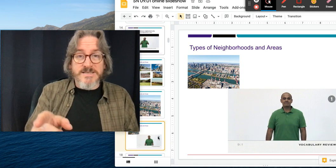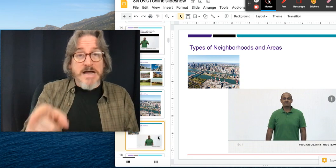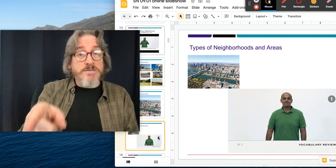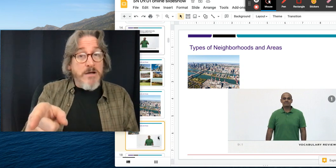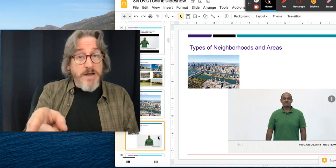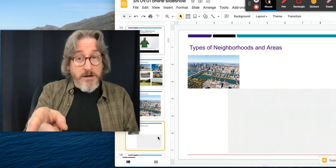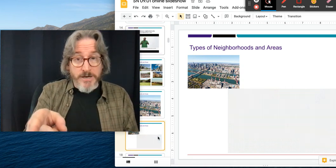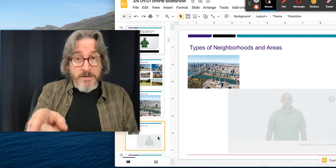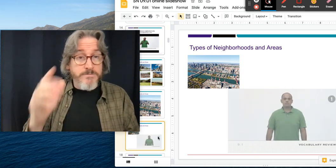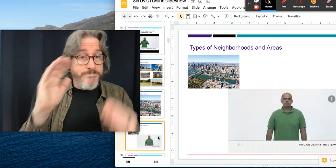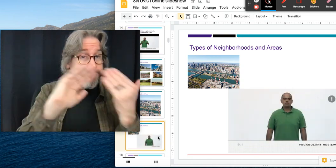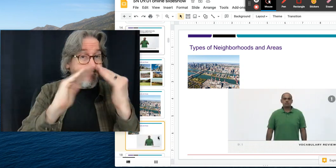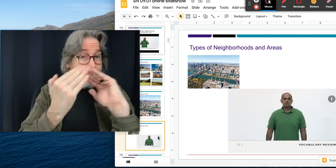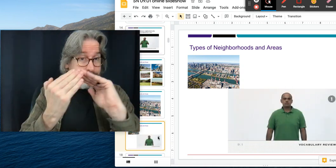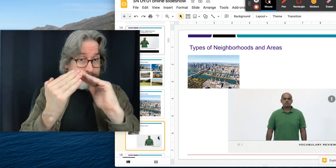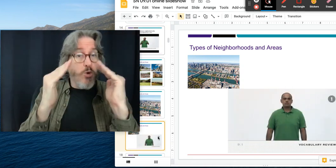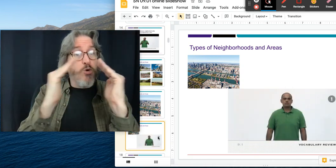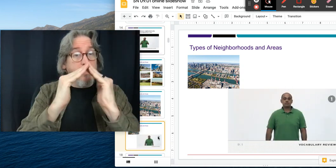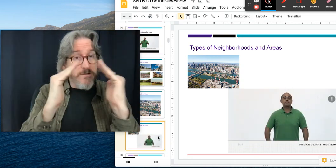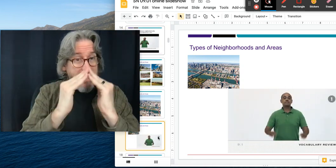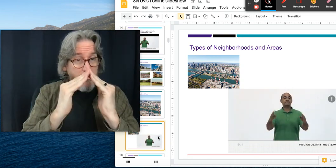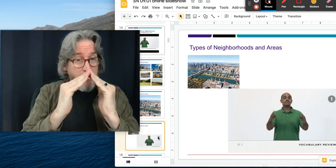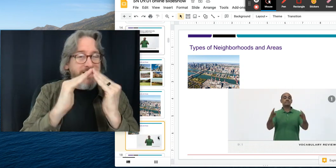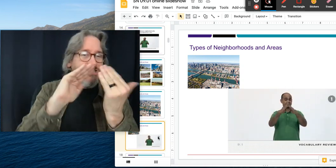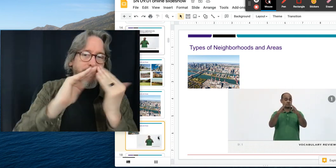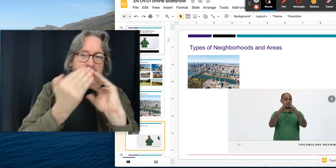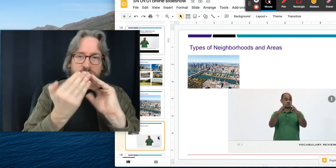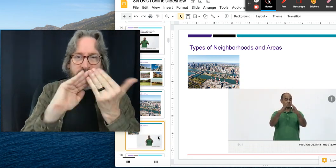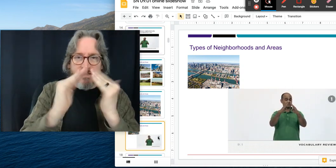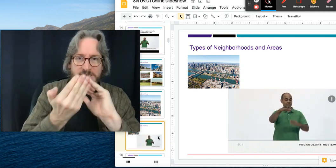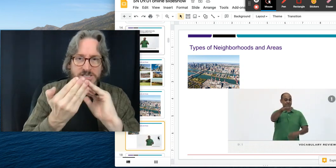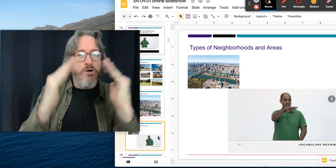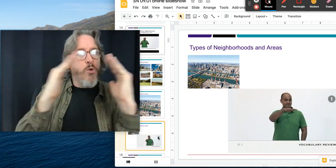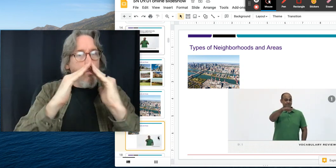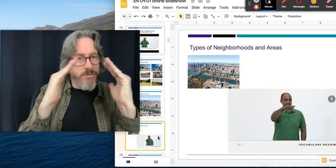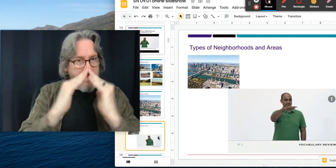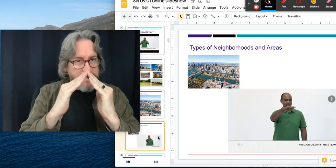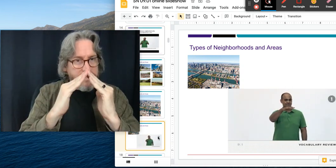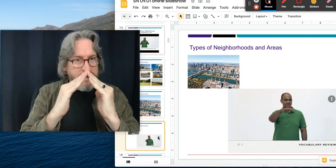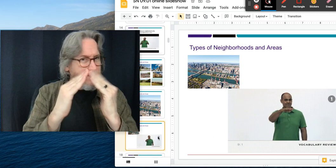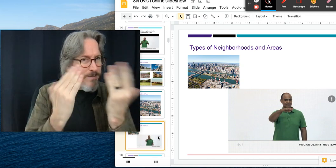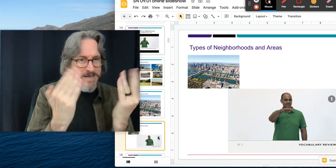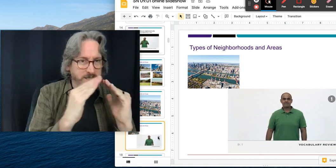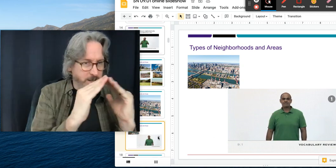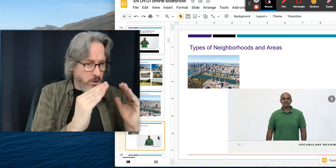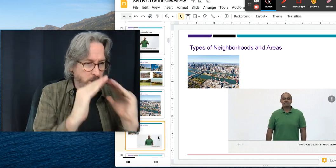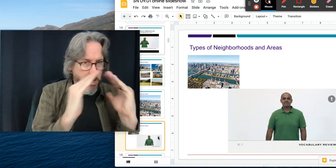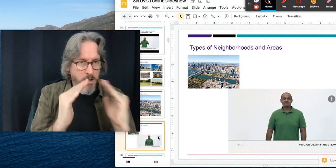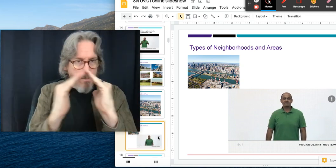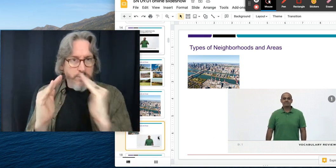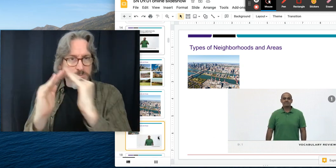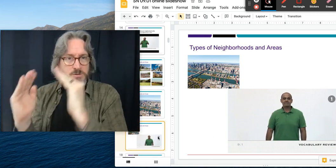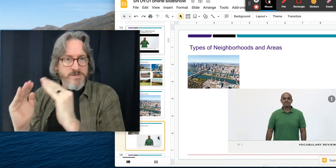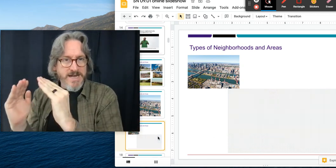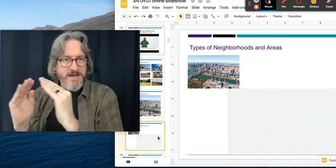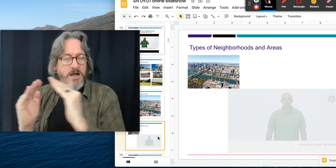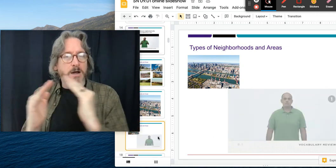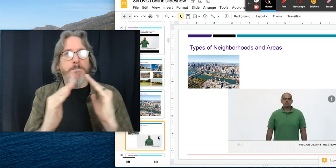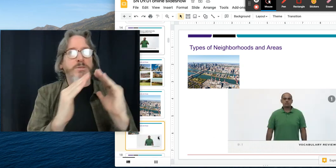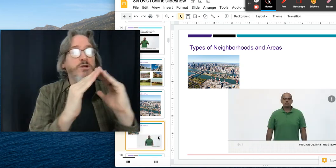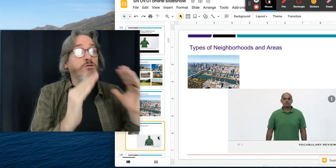says downtown area or downtown. Sometimes you'll see this or this. It's basically all